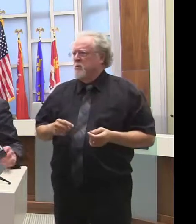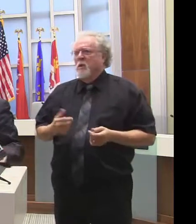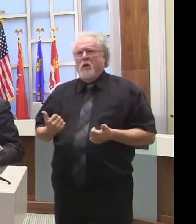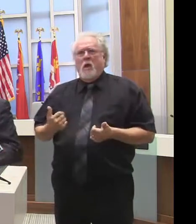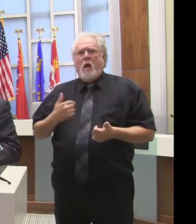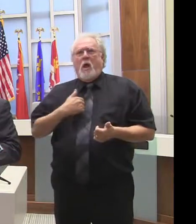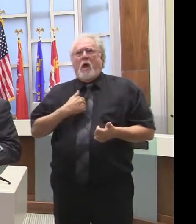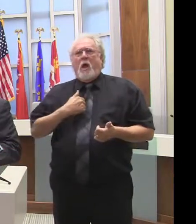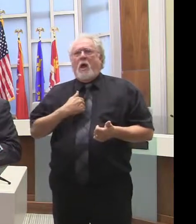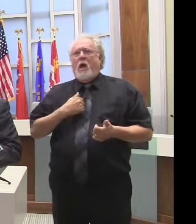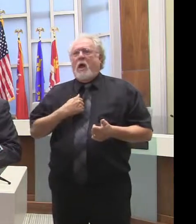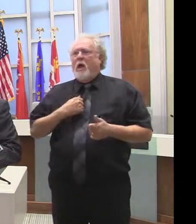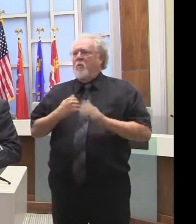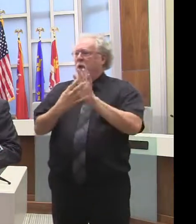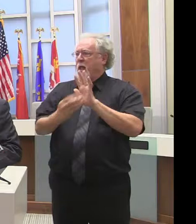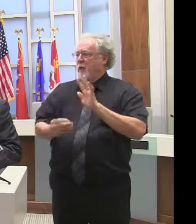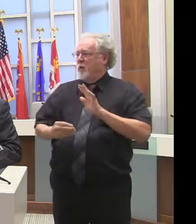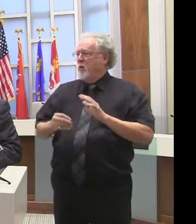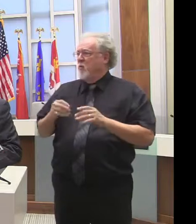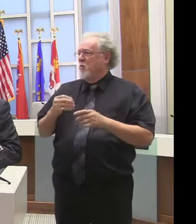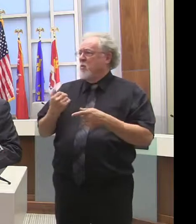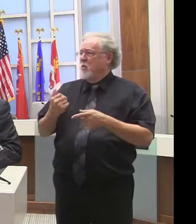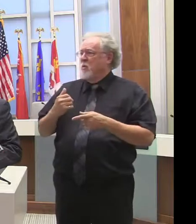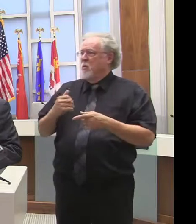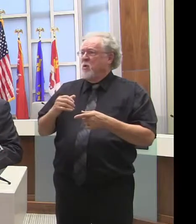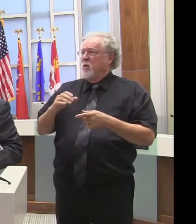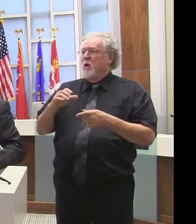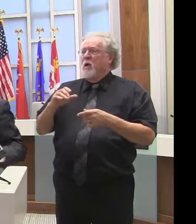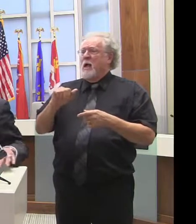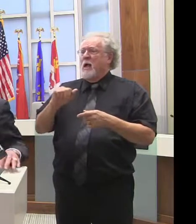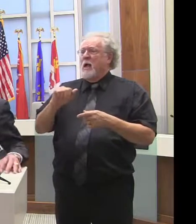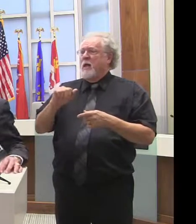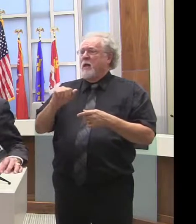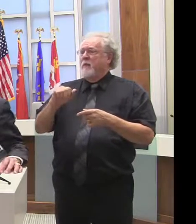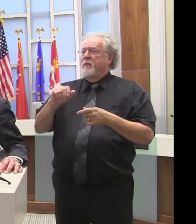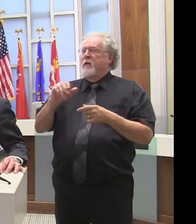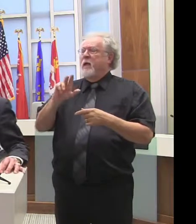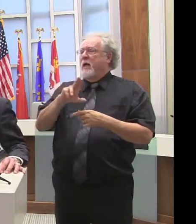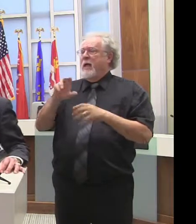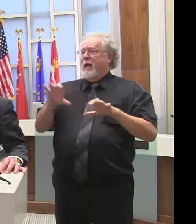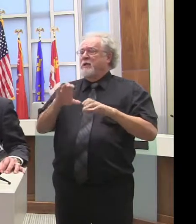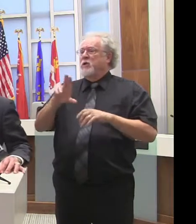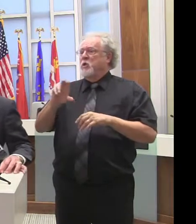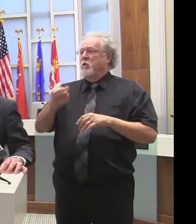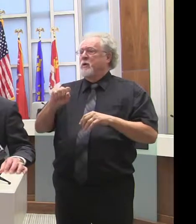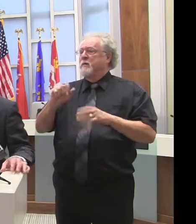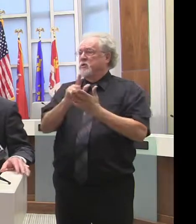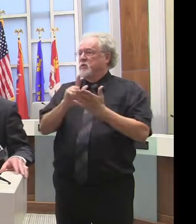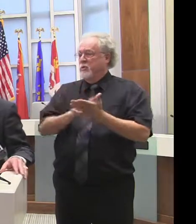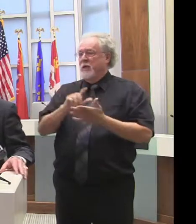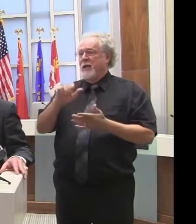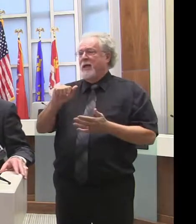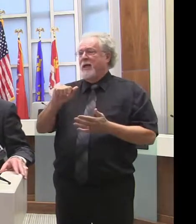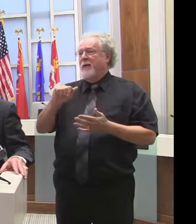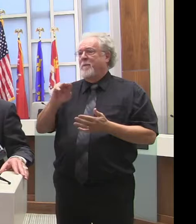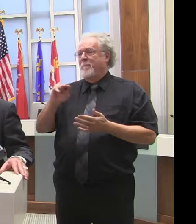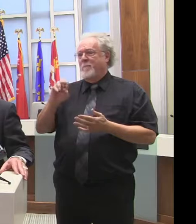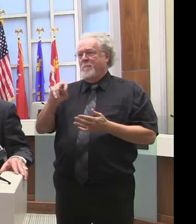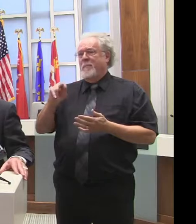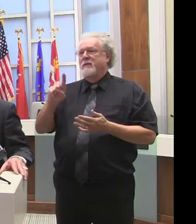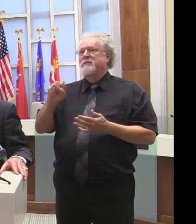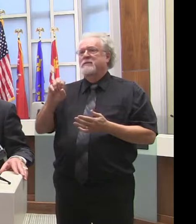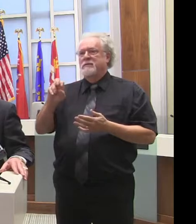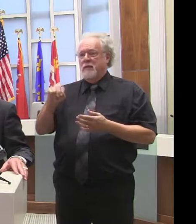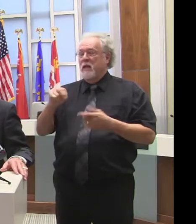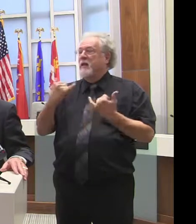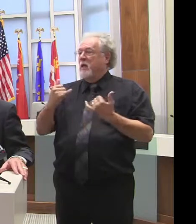I would echo the comments that Corey Amundson made, the acting U.S. Attorney, where he said that the matter now